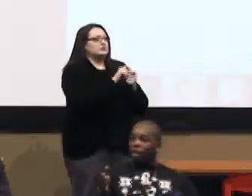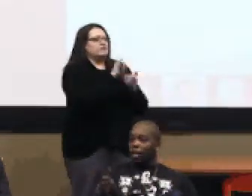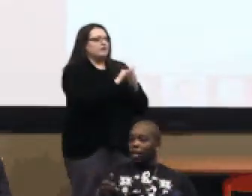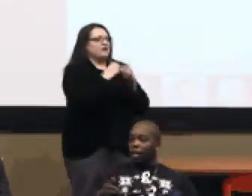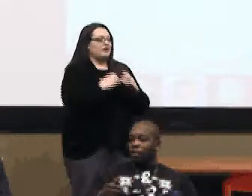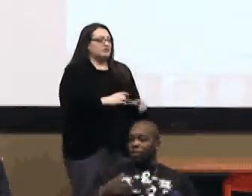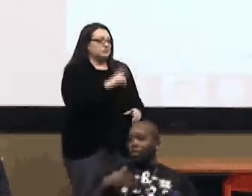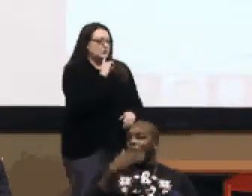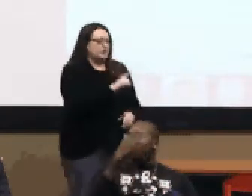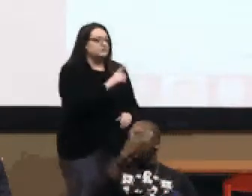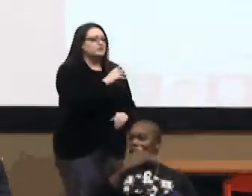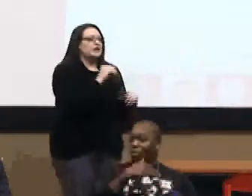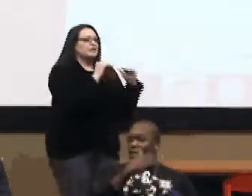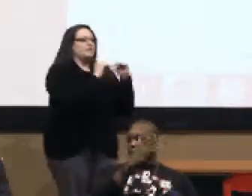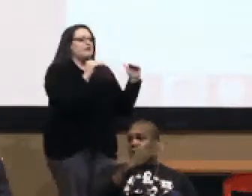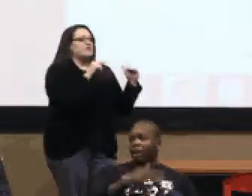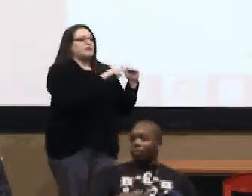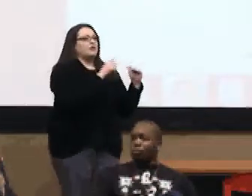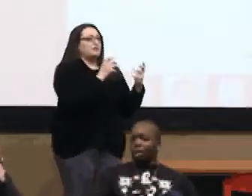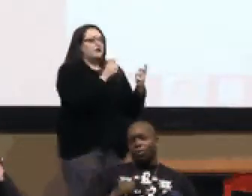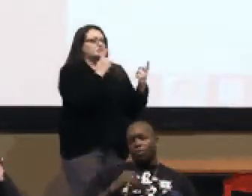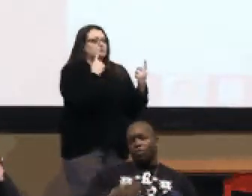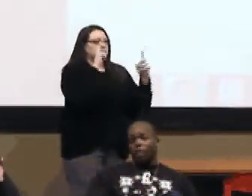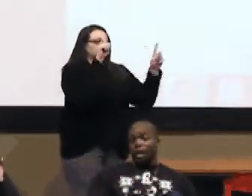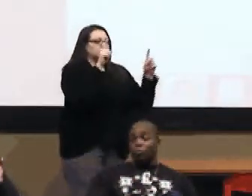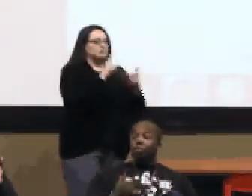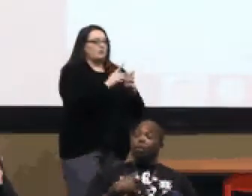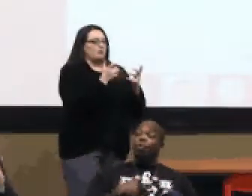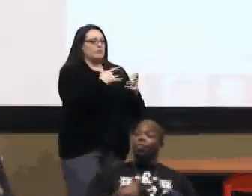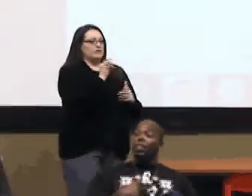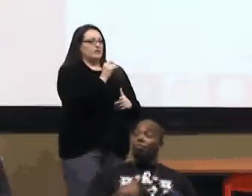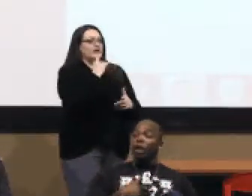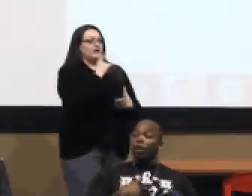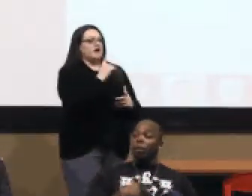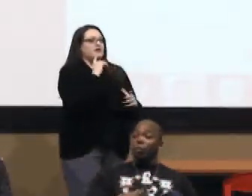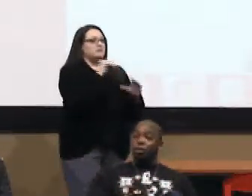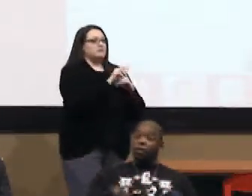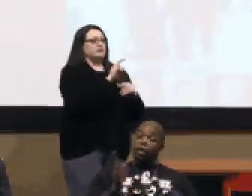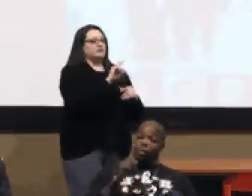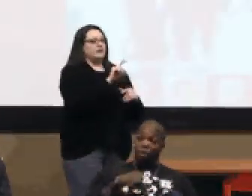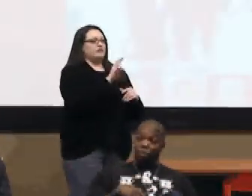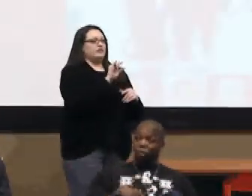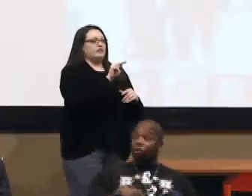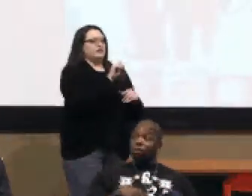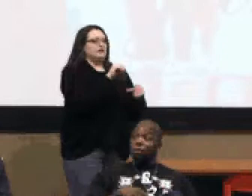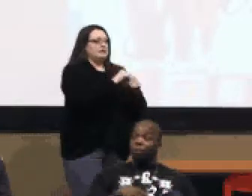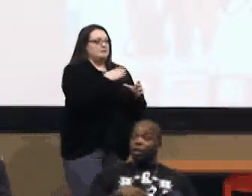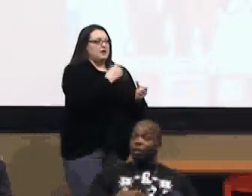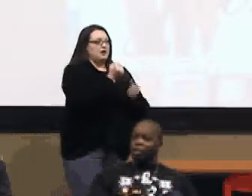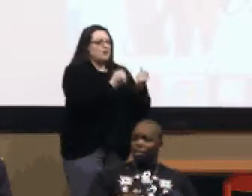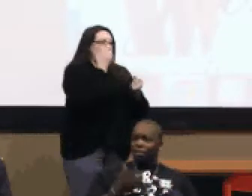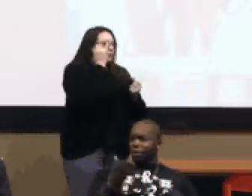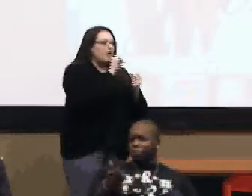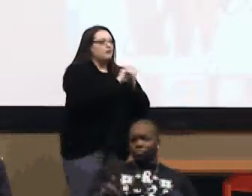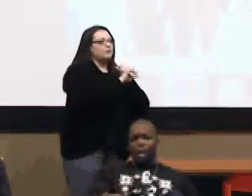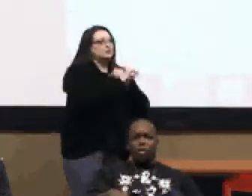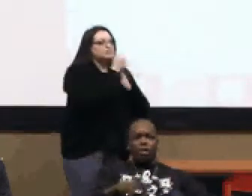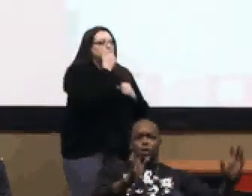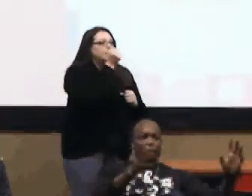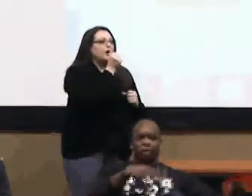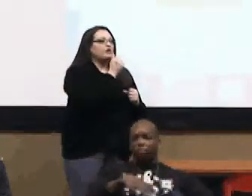be and the level that they want to aspire to. Well, I want to feel like I put Valvoline in my car because their commercials are better,